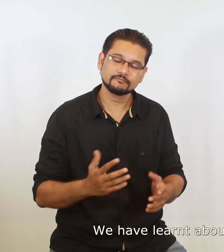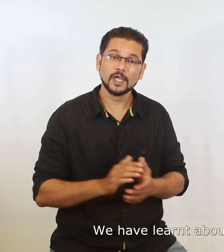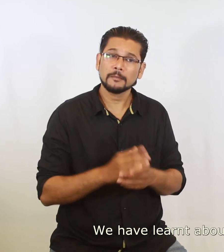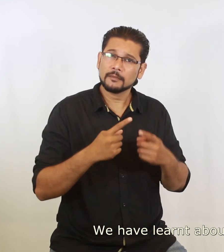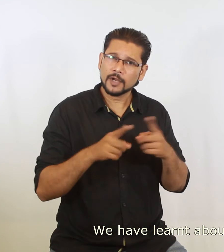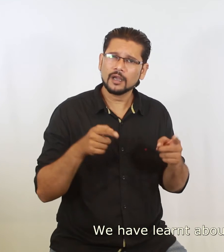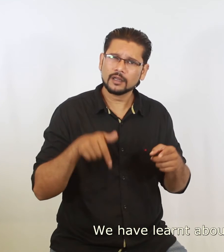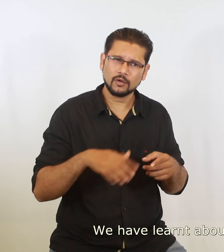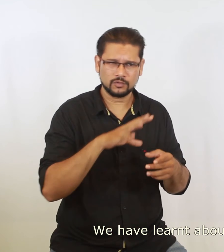We have learned about the air.